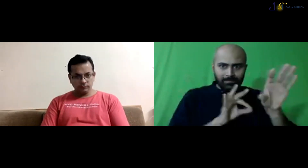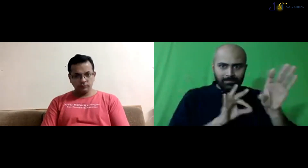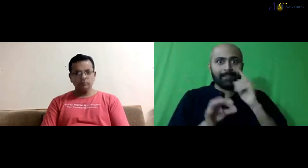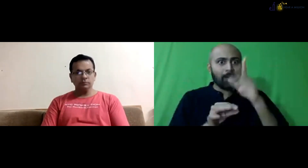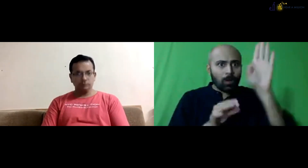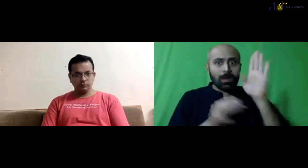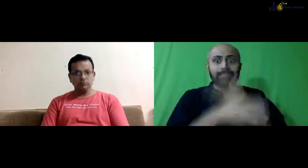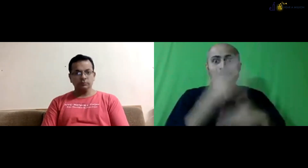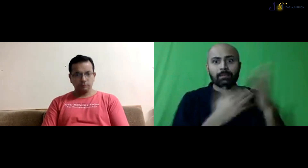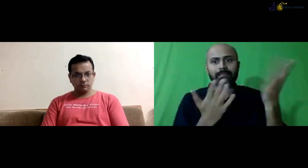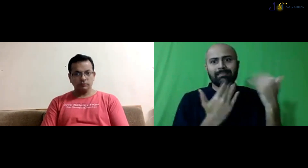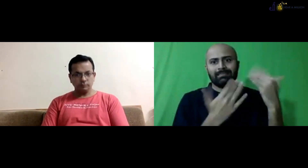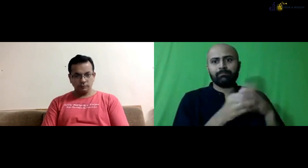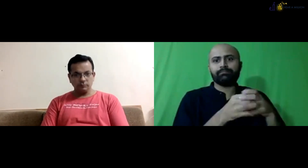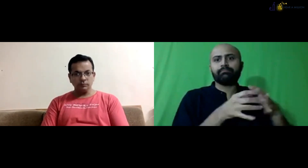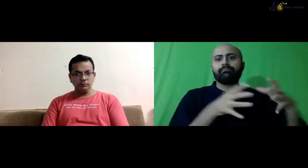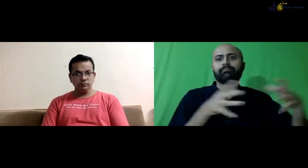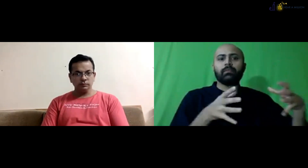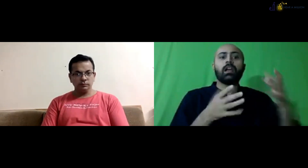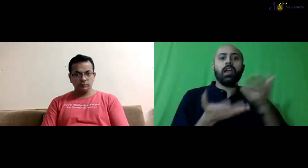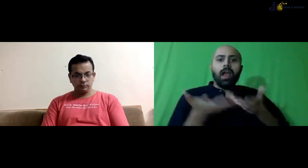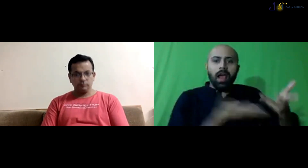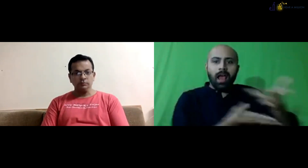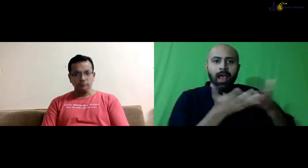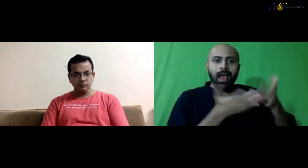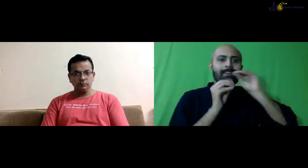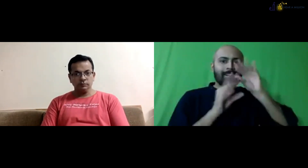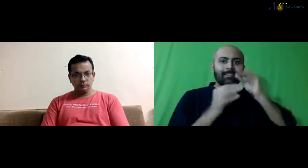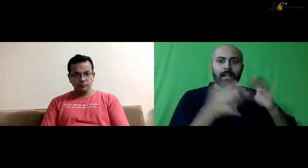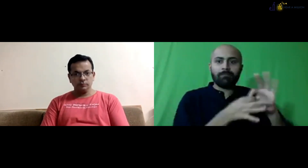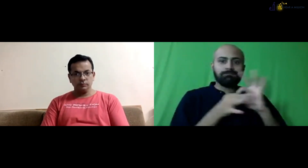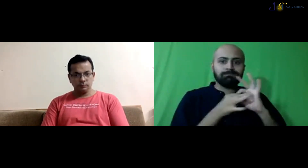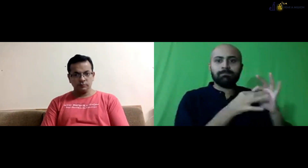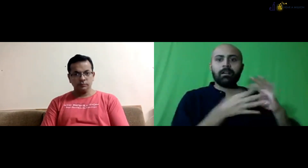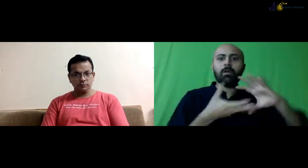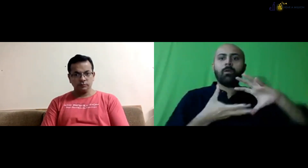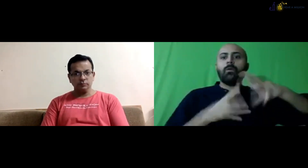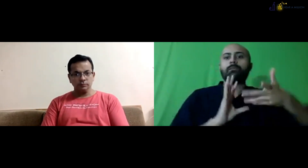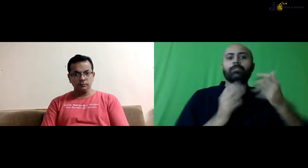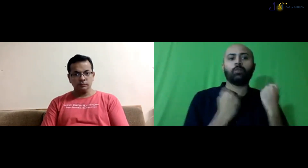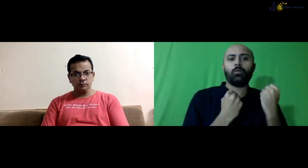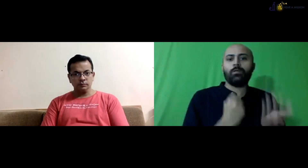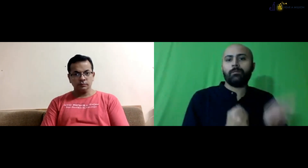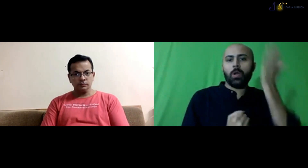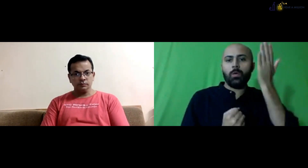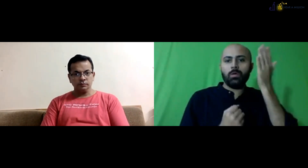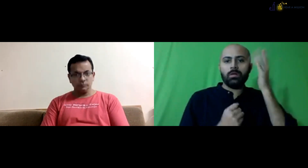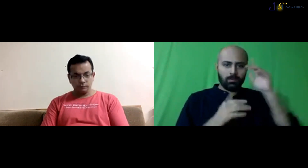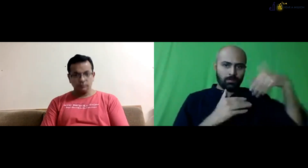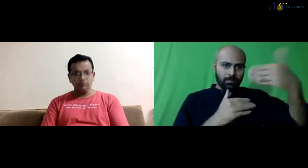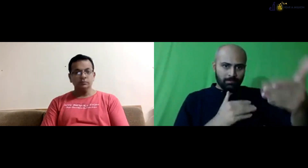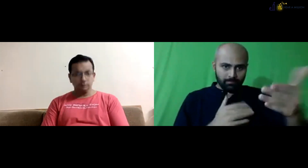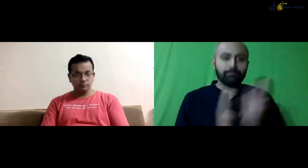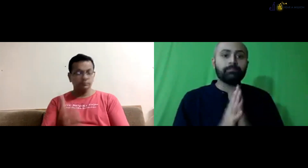We will set up and we will make it. We will choose the people to add on there, and then we will discuss and we will create